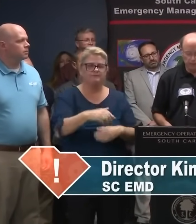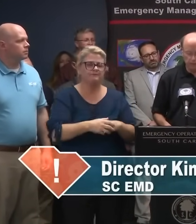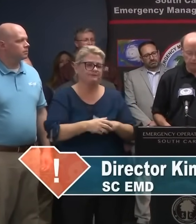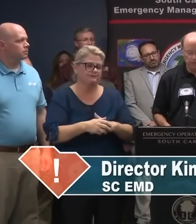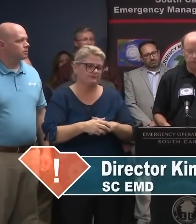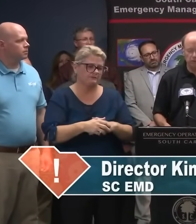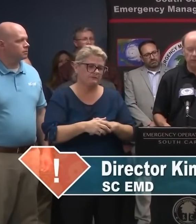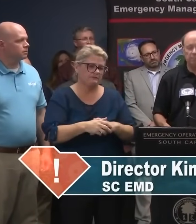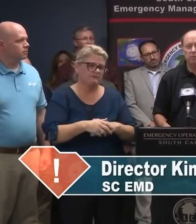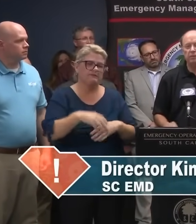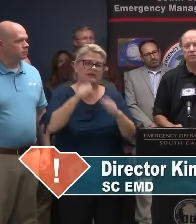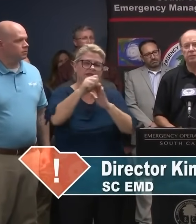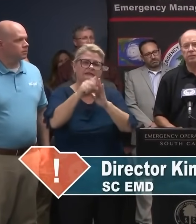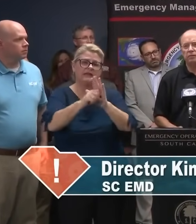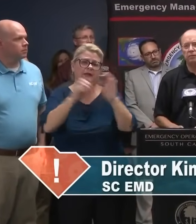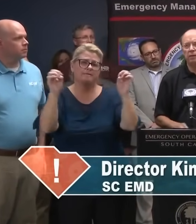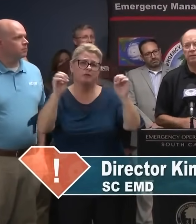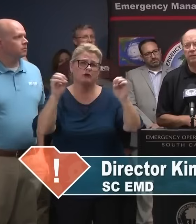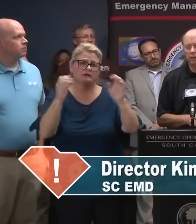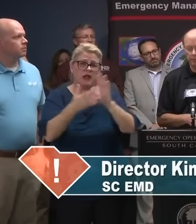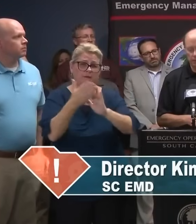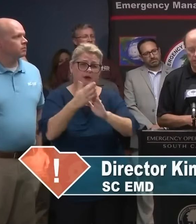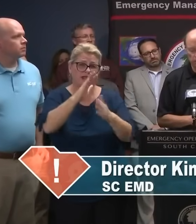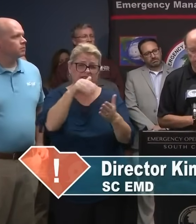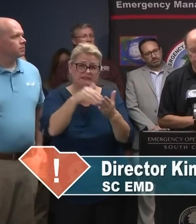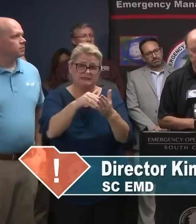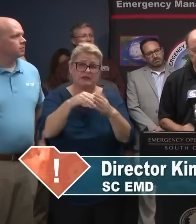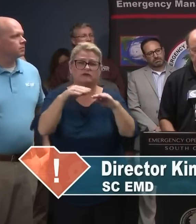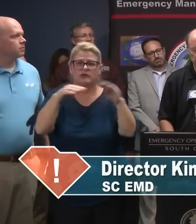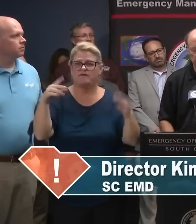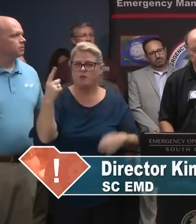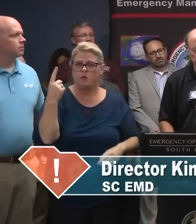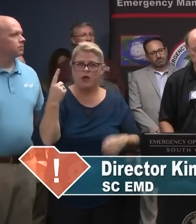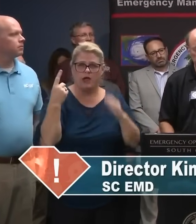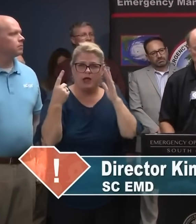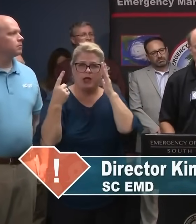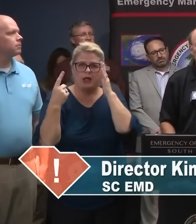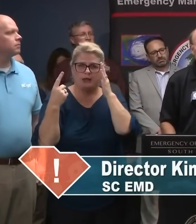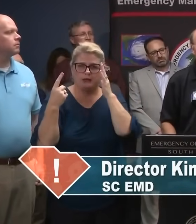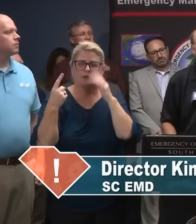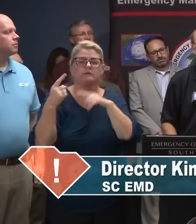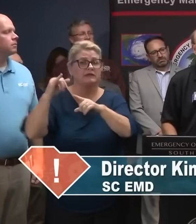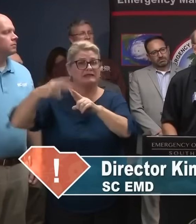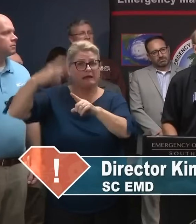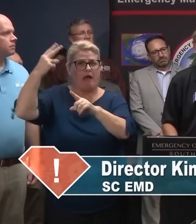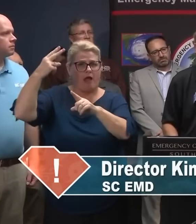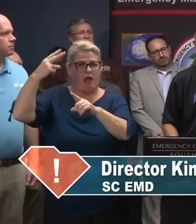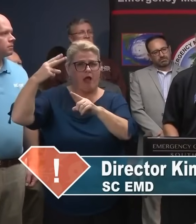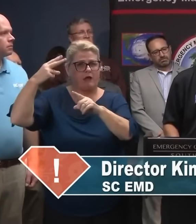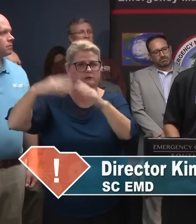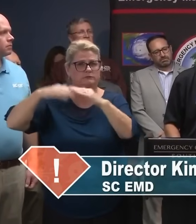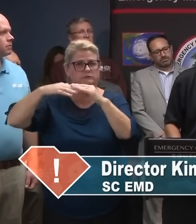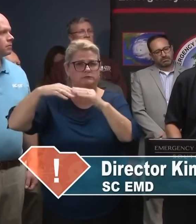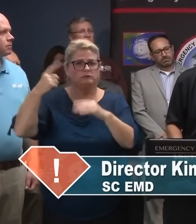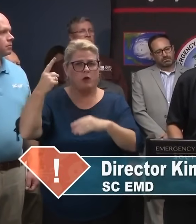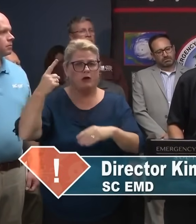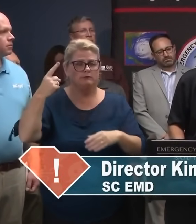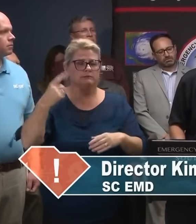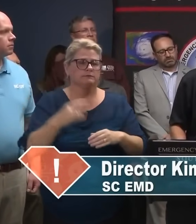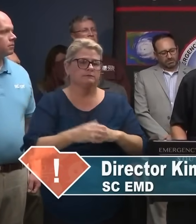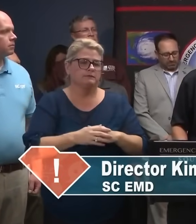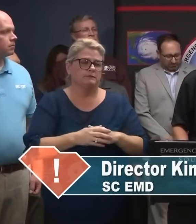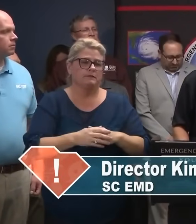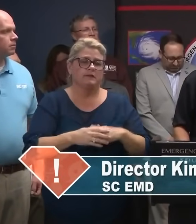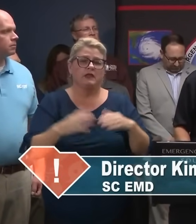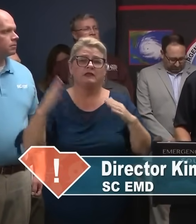State Emergency Operations Center remains at OPCON 1, Operating Condition 1, which is our highest readiness state. The